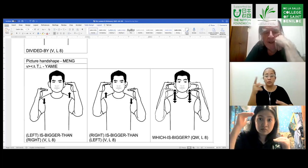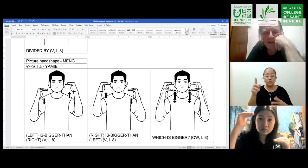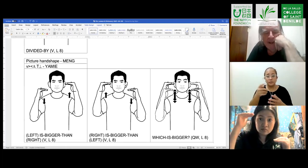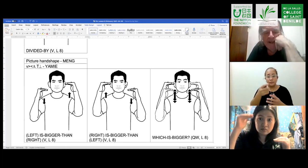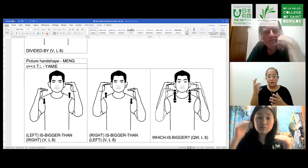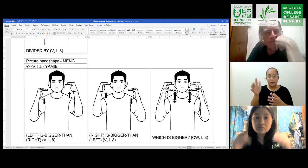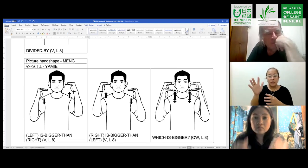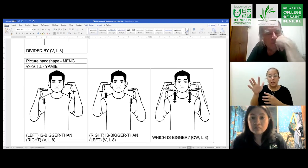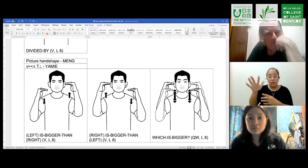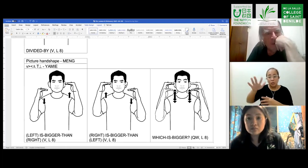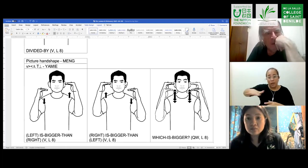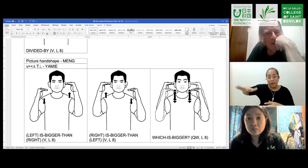dominant hand.